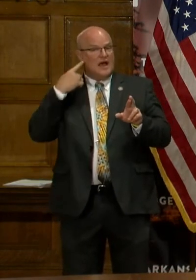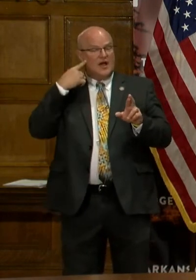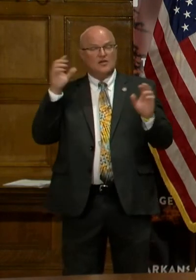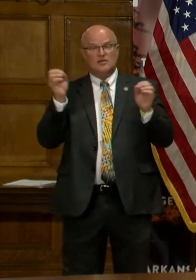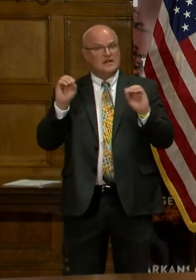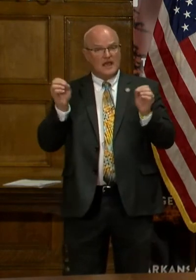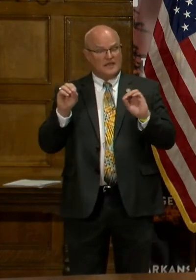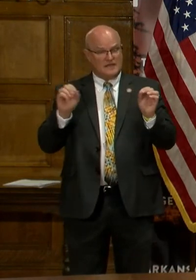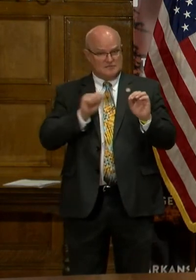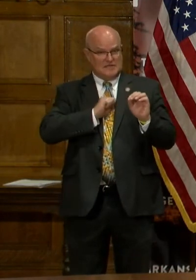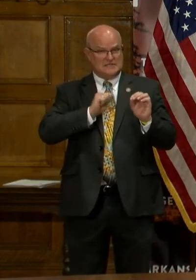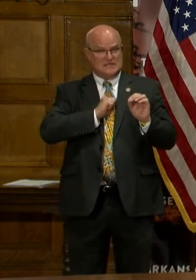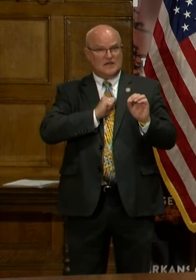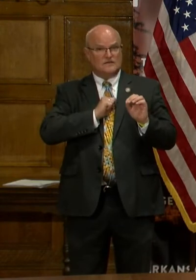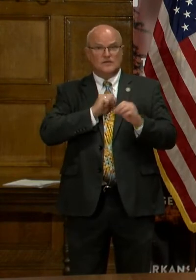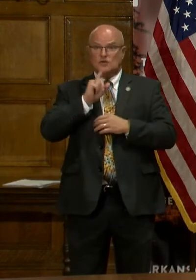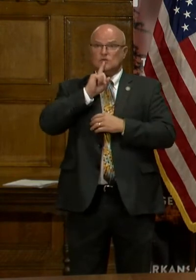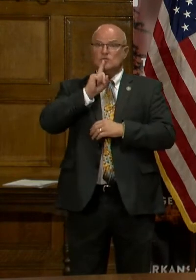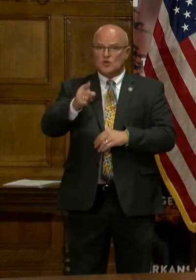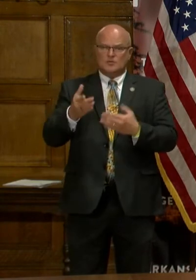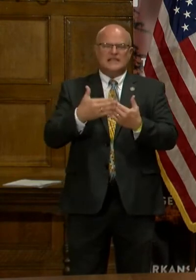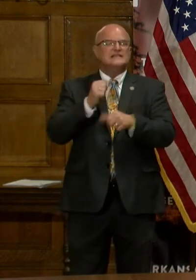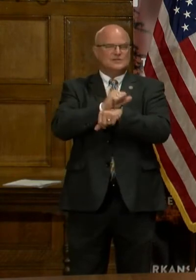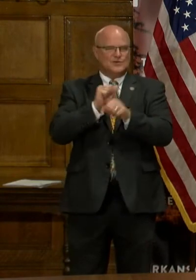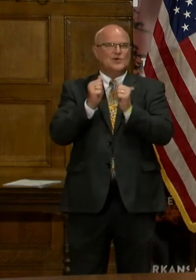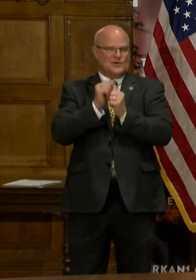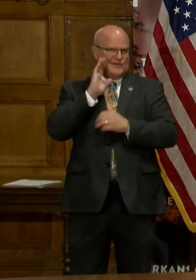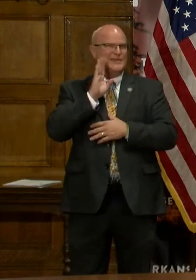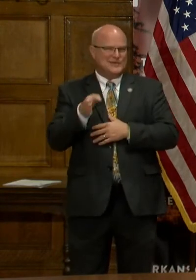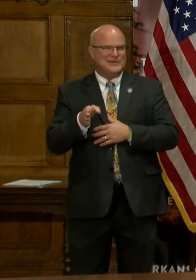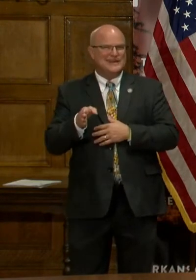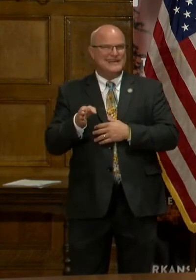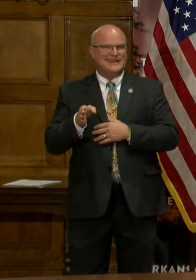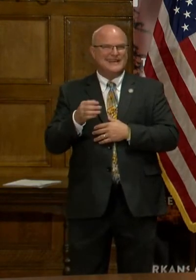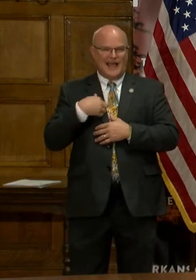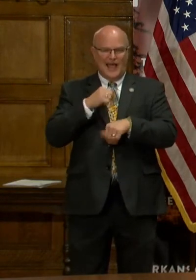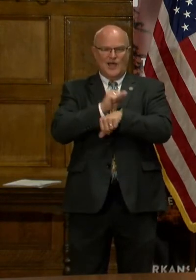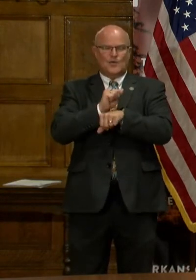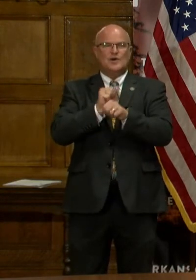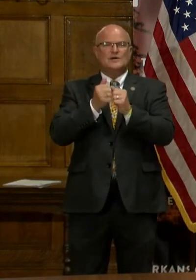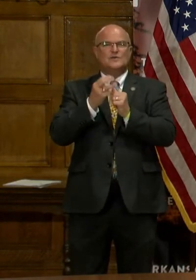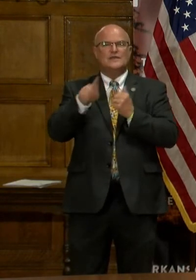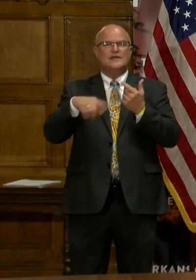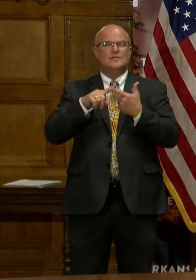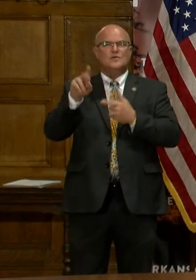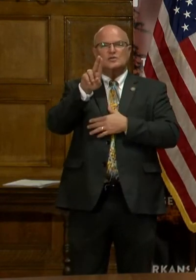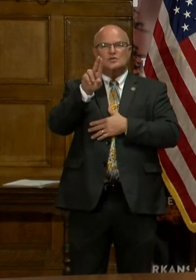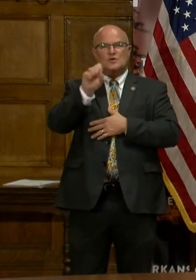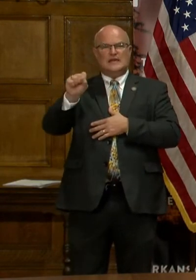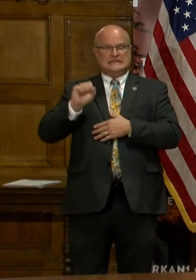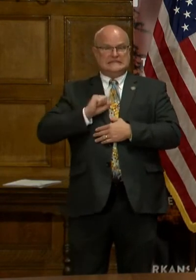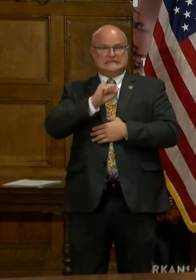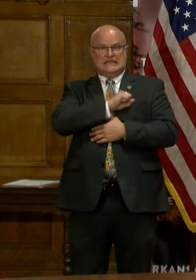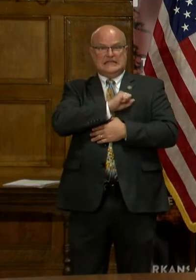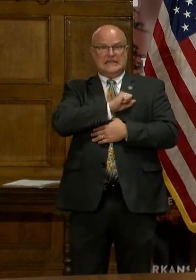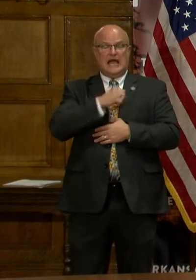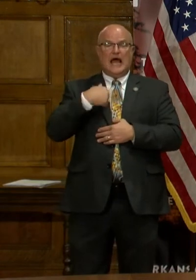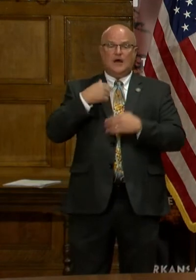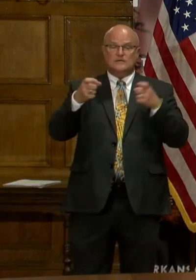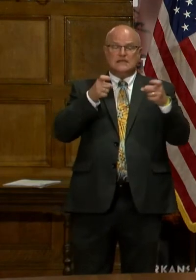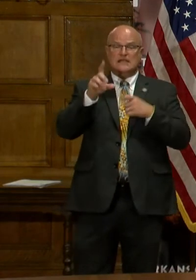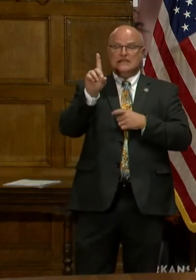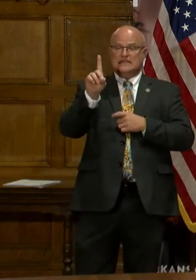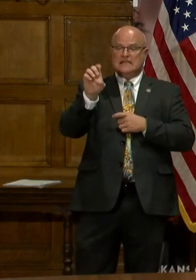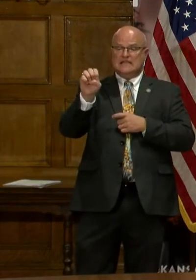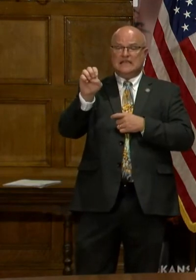heard from him. He would certainly be easy to work with. I worked with him when he was the United States Senate. I was head of the DEA.